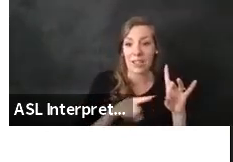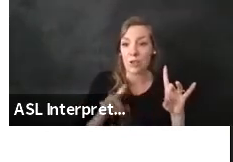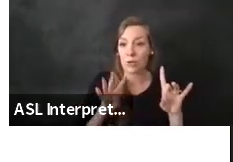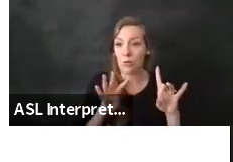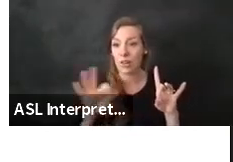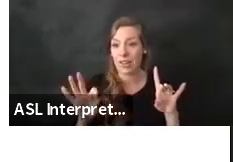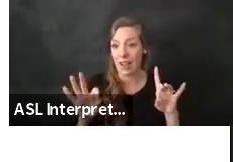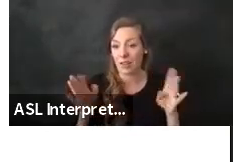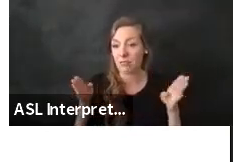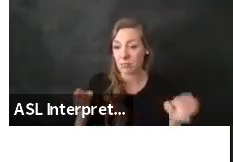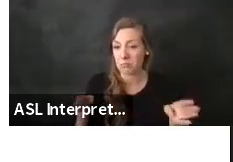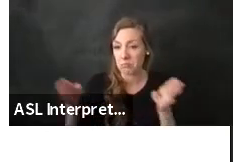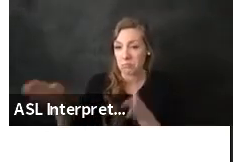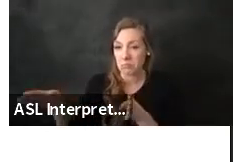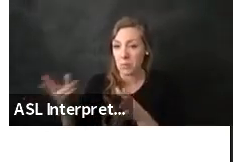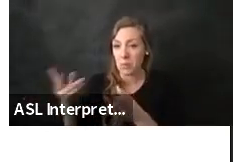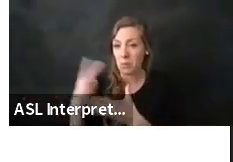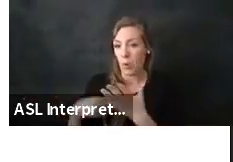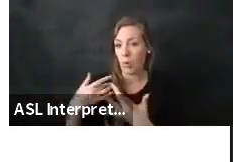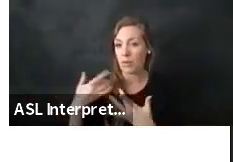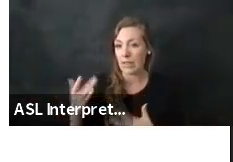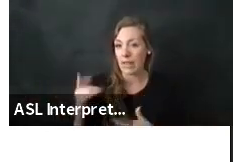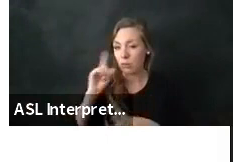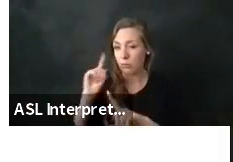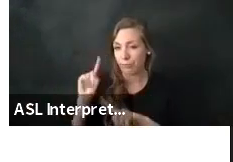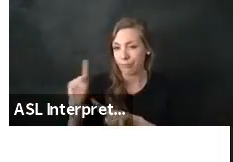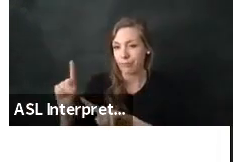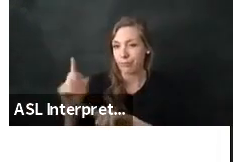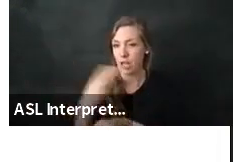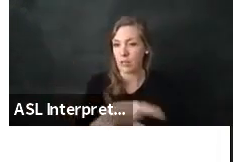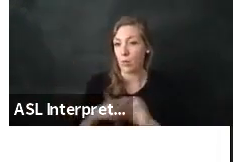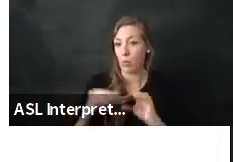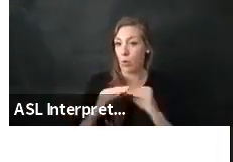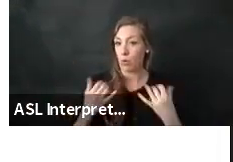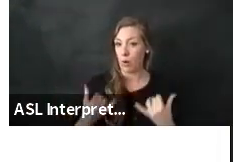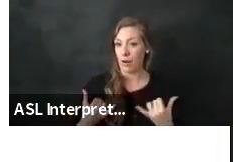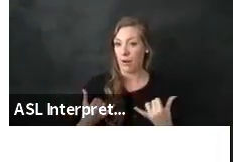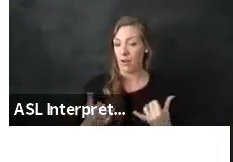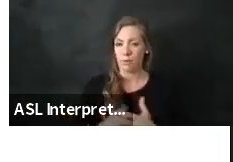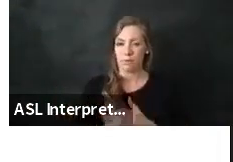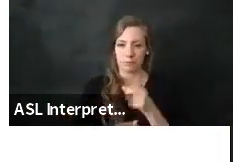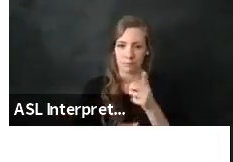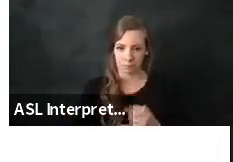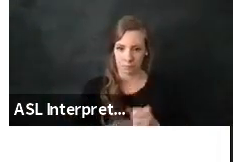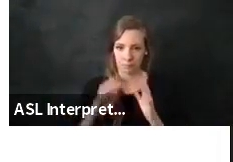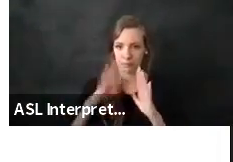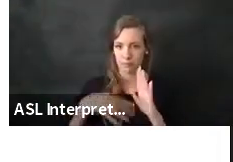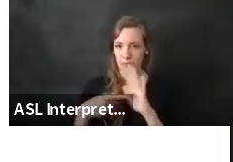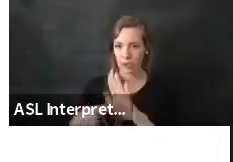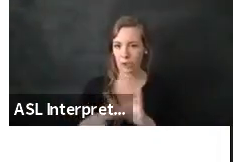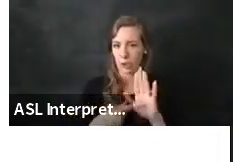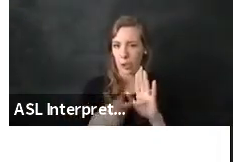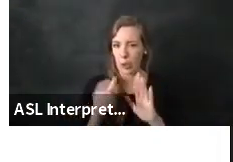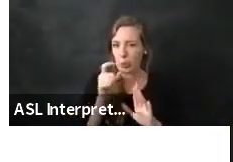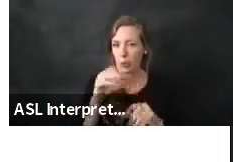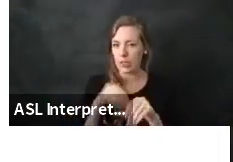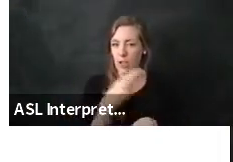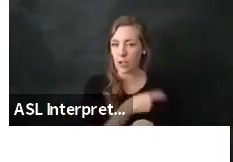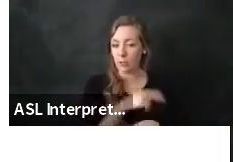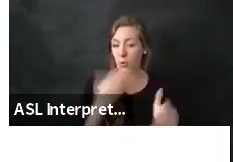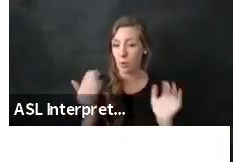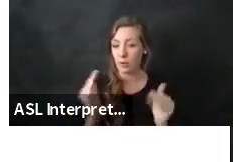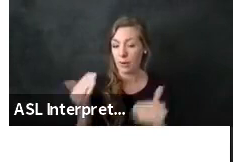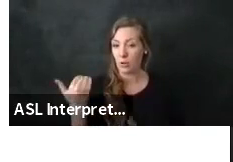chart shows a snapshot of all the individuals hospitalized in our county as of last Friday.